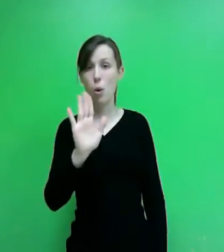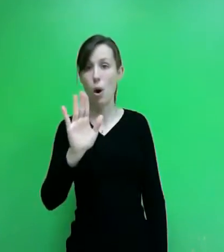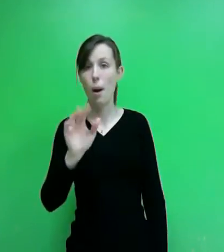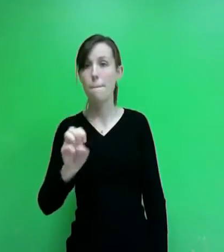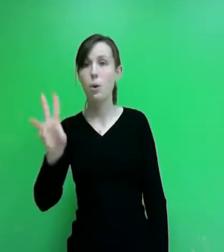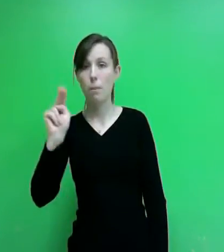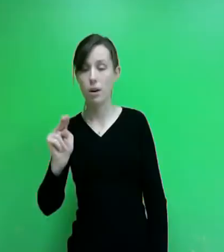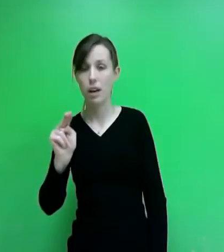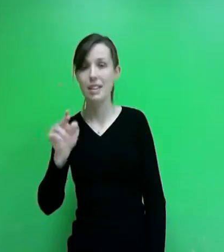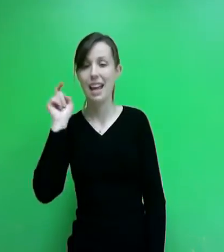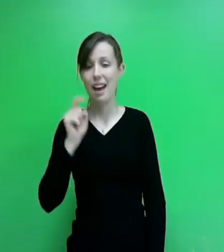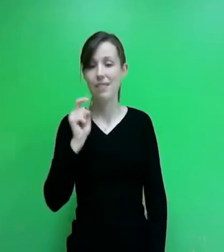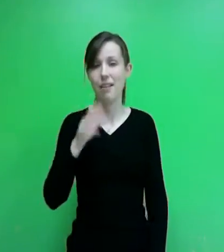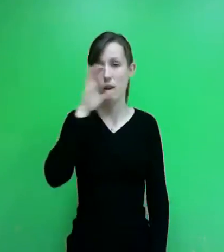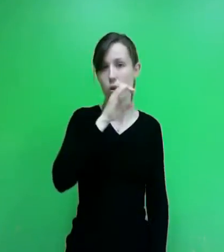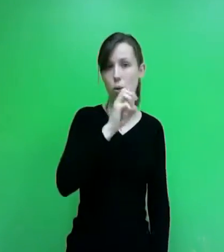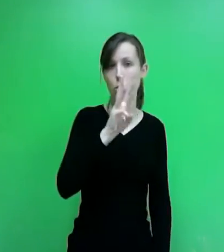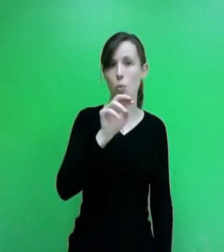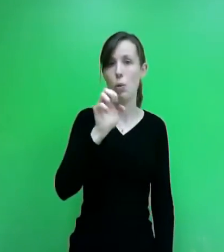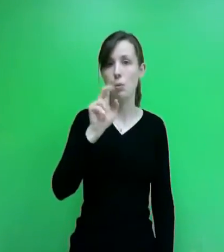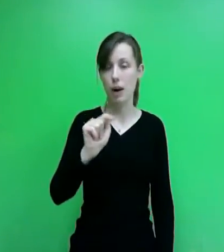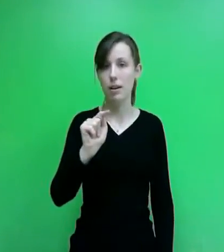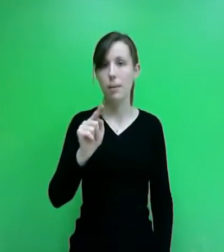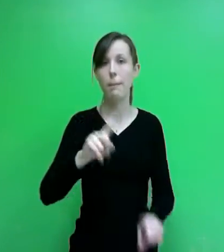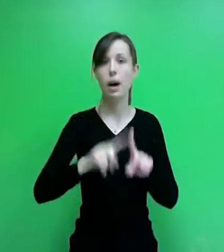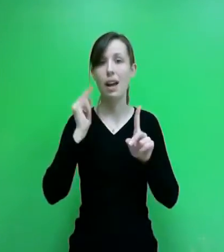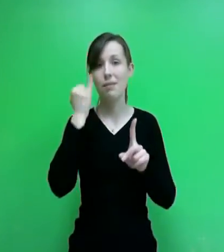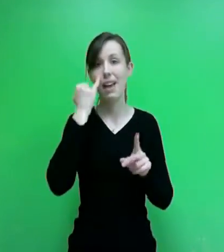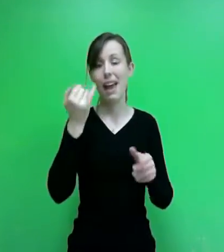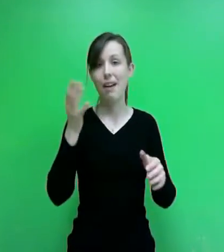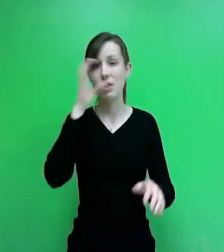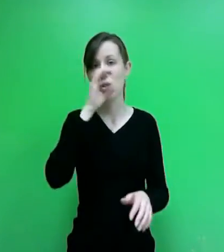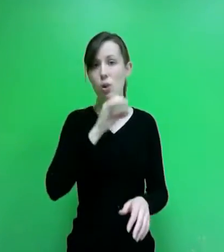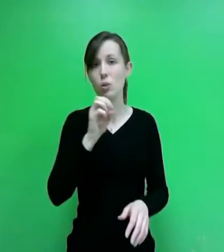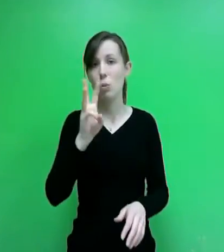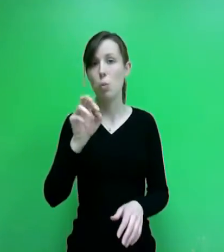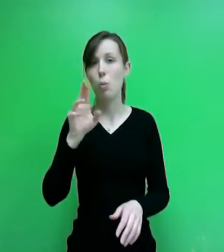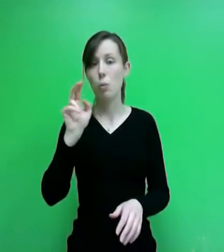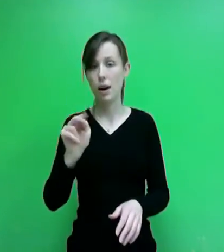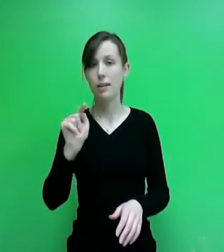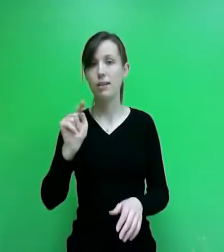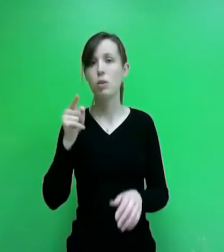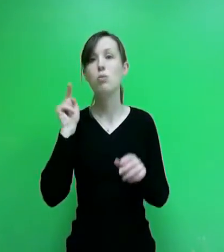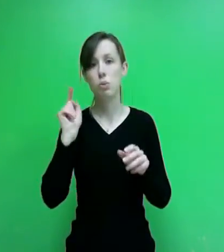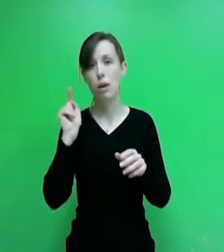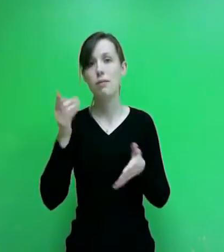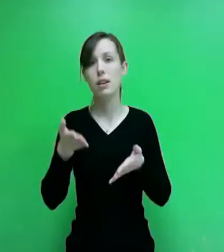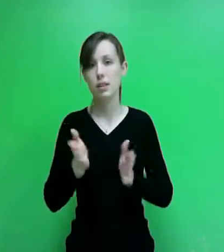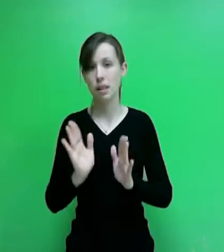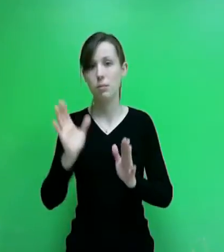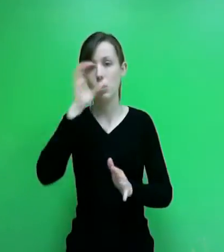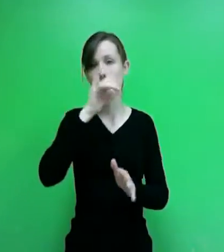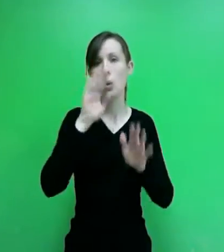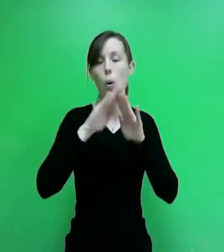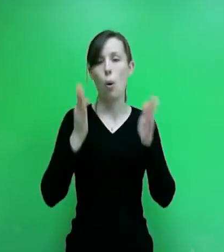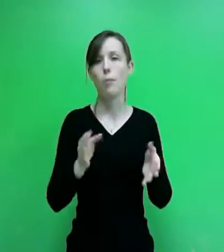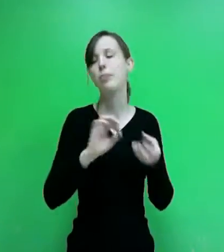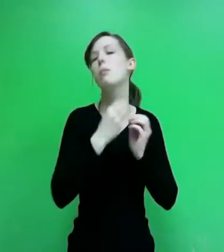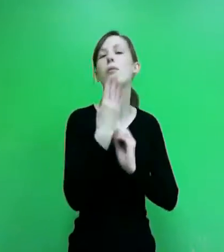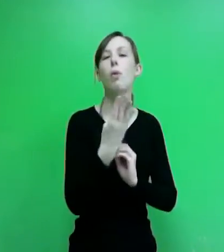a search warrant, but if they have a search warrant, you do have to let them search your home. Number 4, if I'm